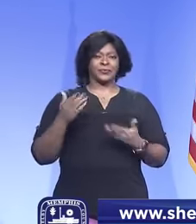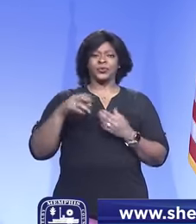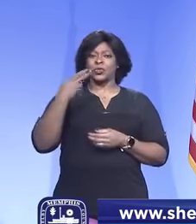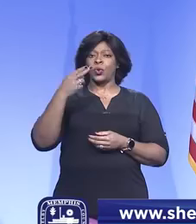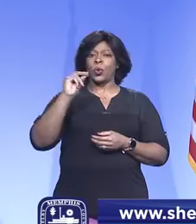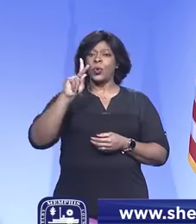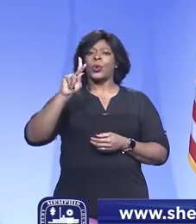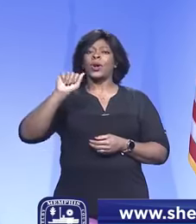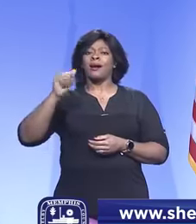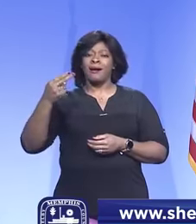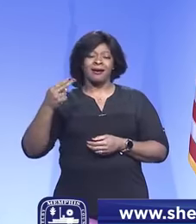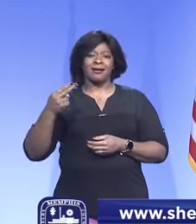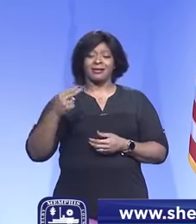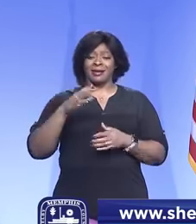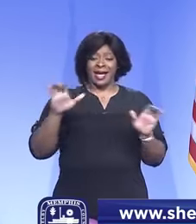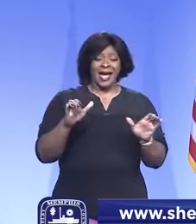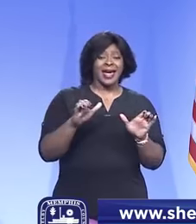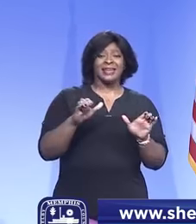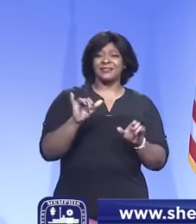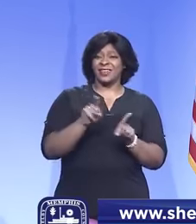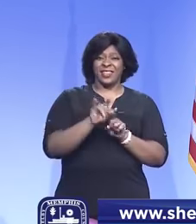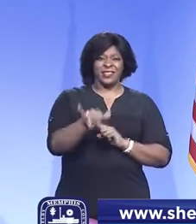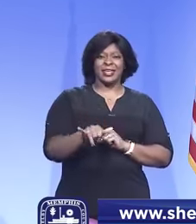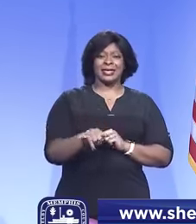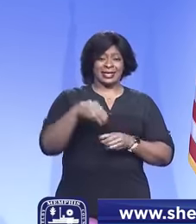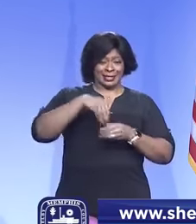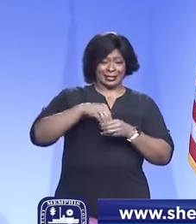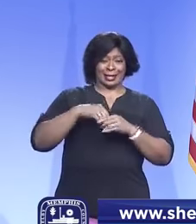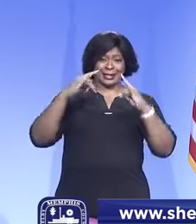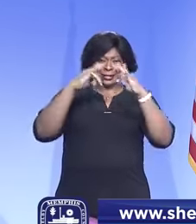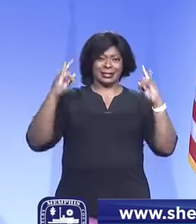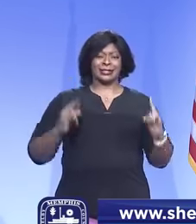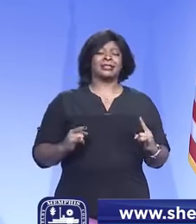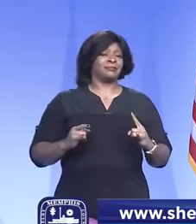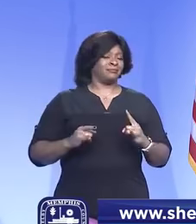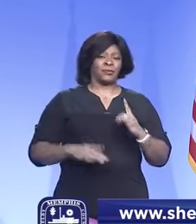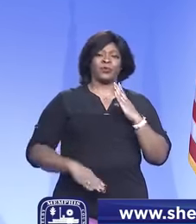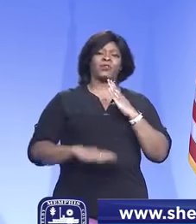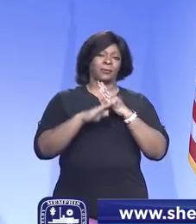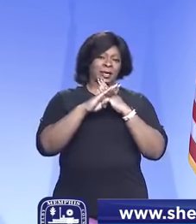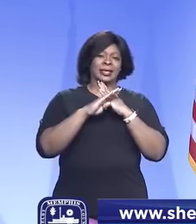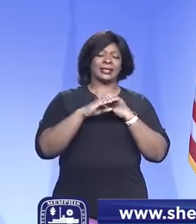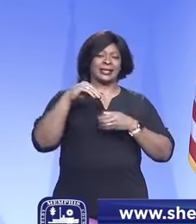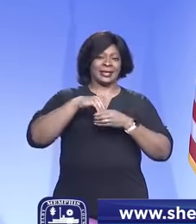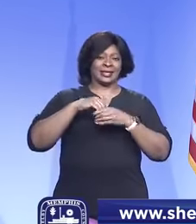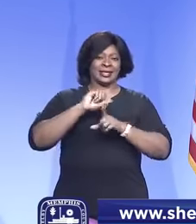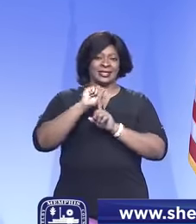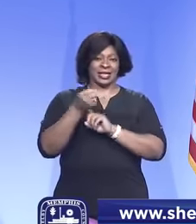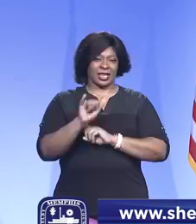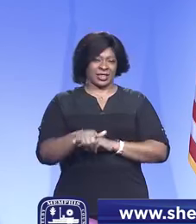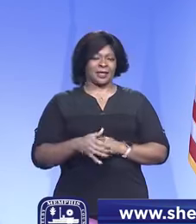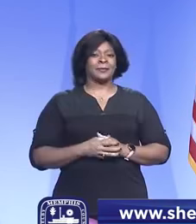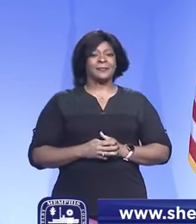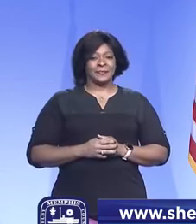and all those types of activities would be forbidden in indoor settings.